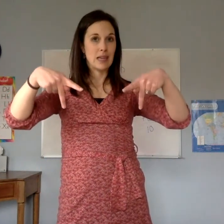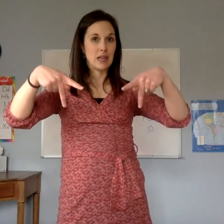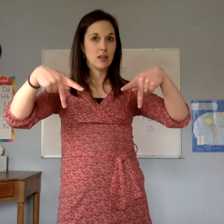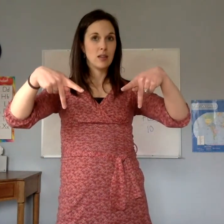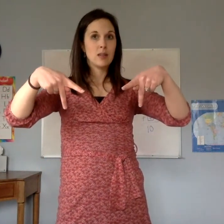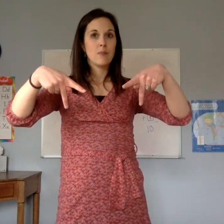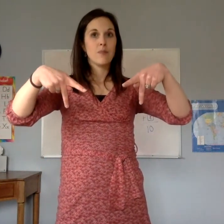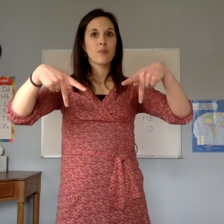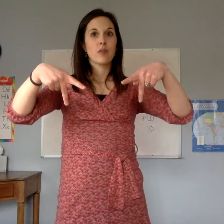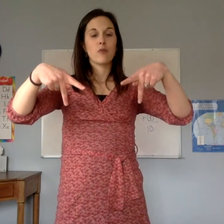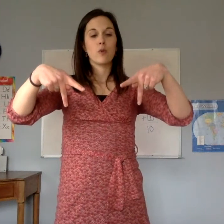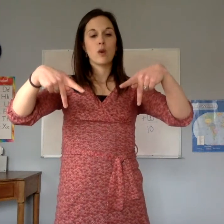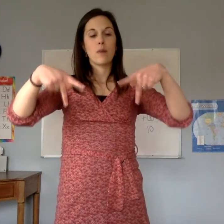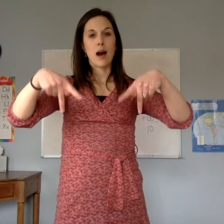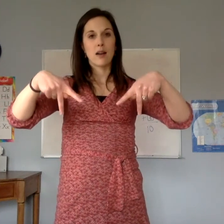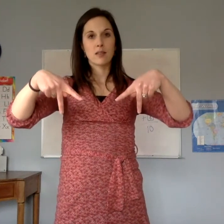P for Pax.